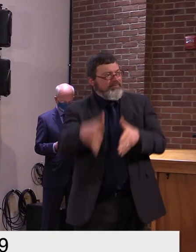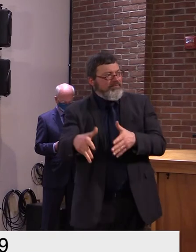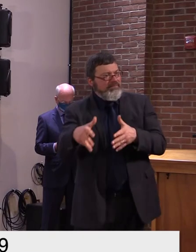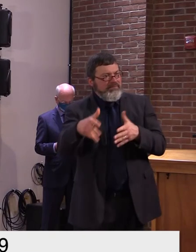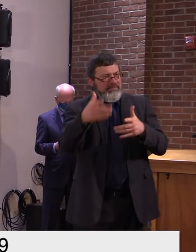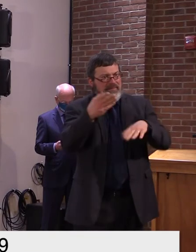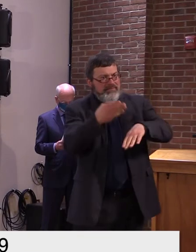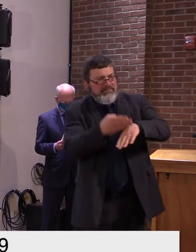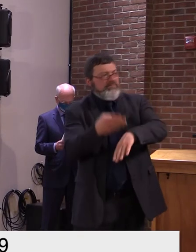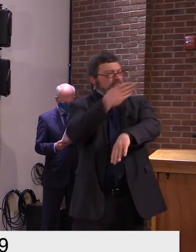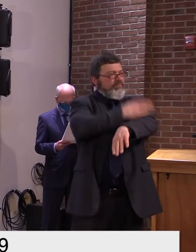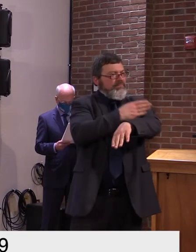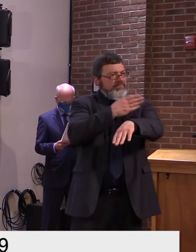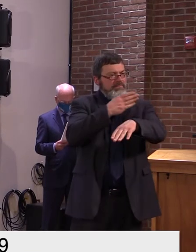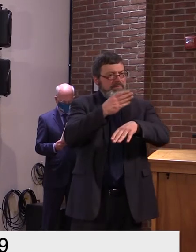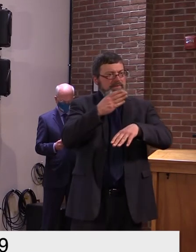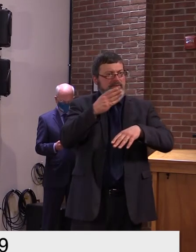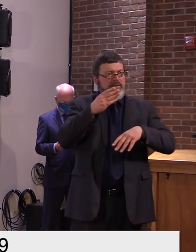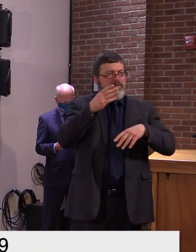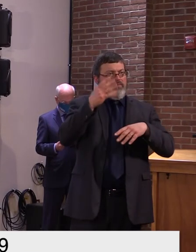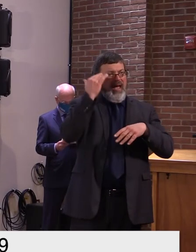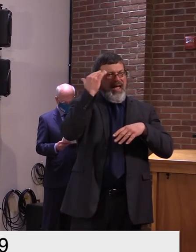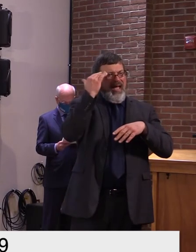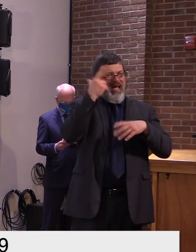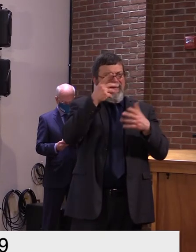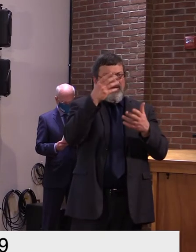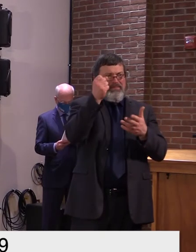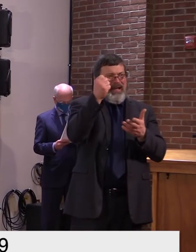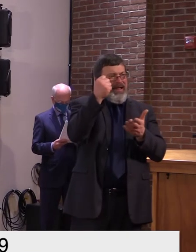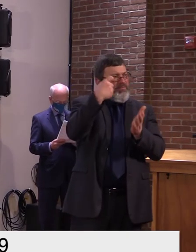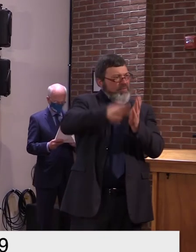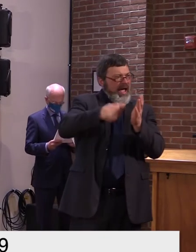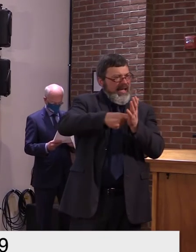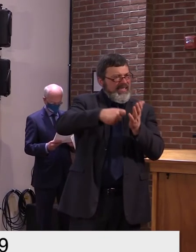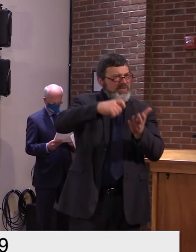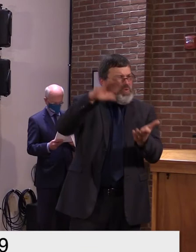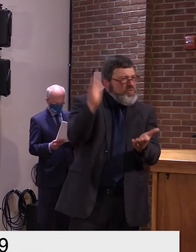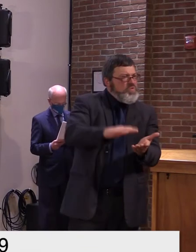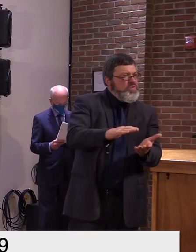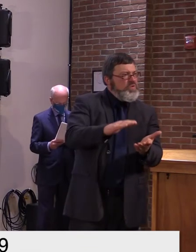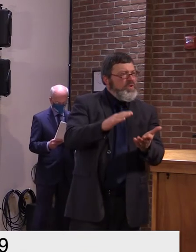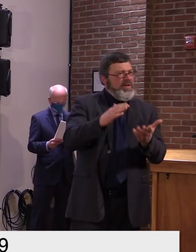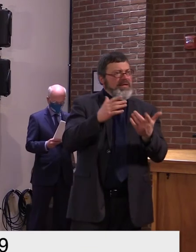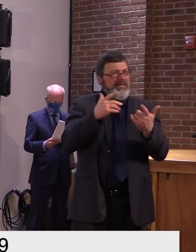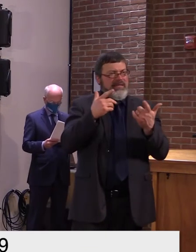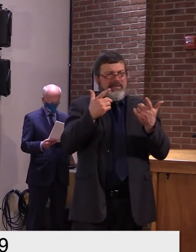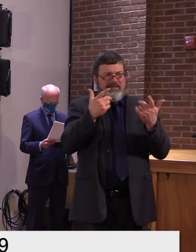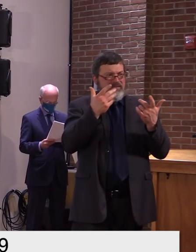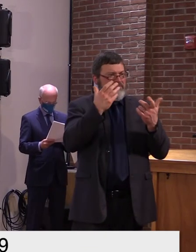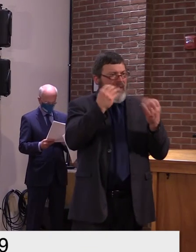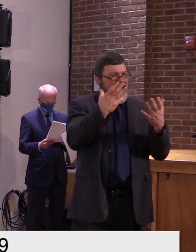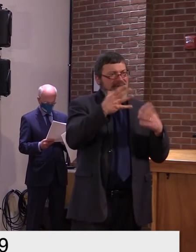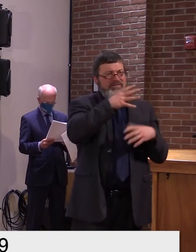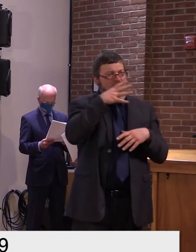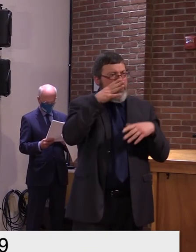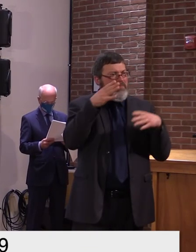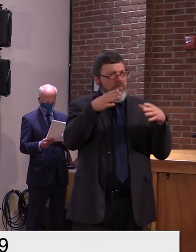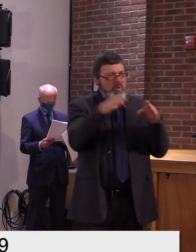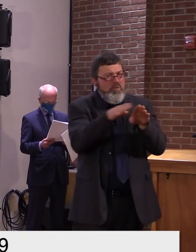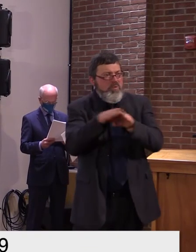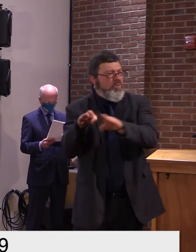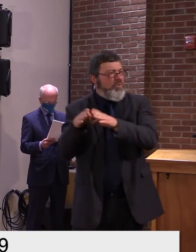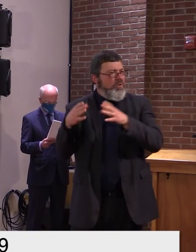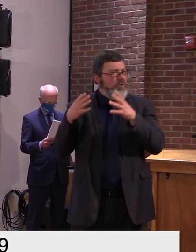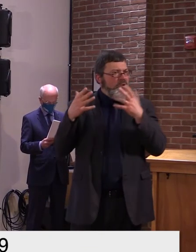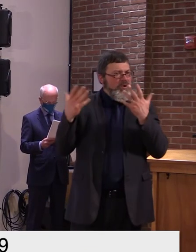price with other regions of the country. Do you see the need for your office and the agency to offer a sort of a new vision for